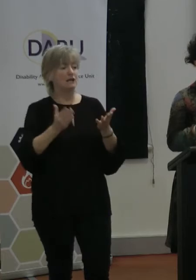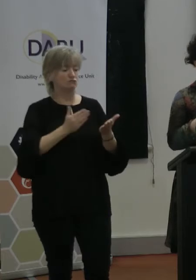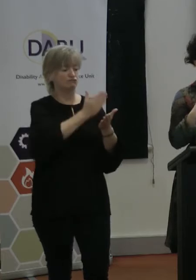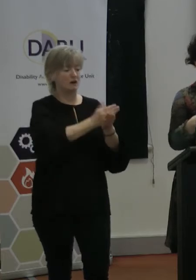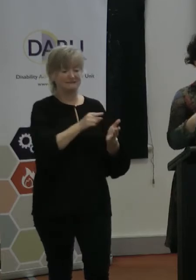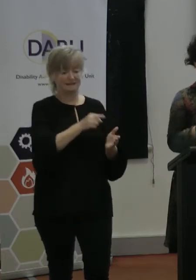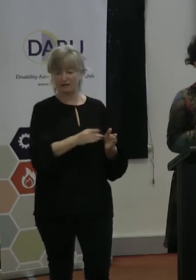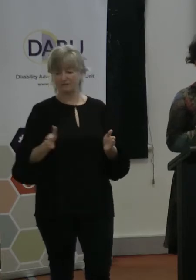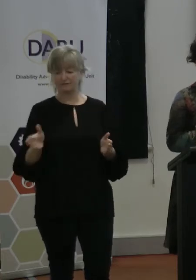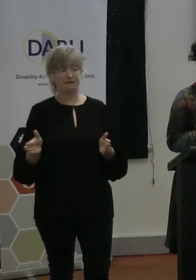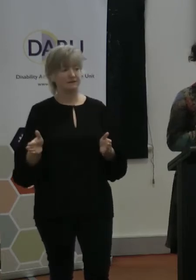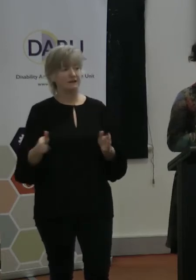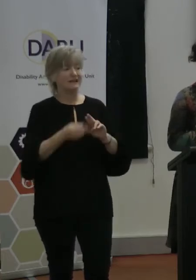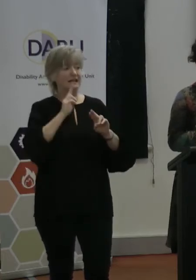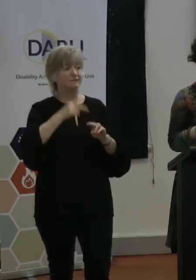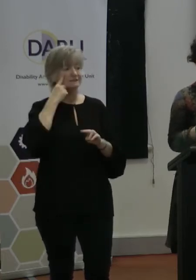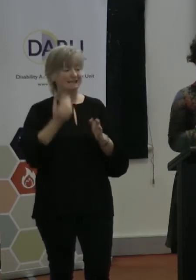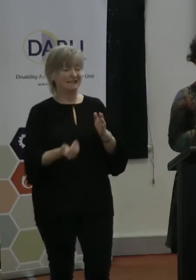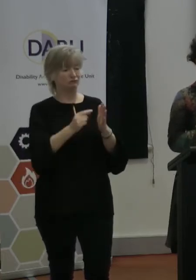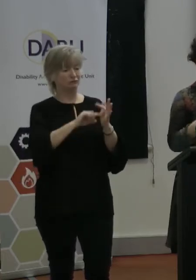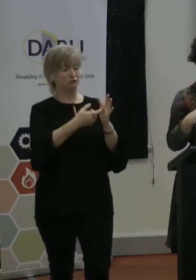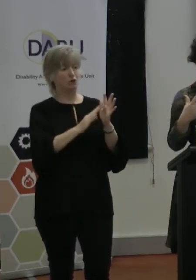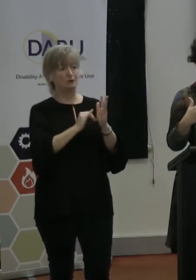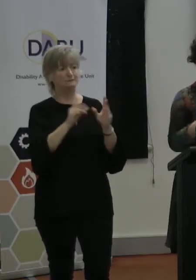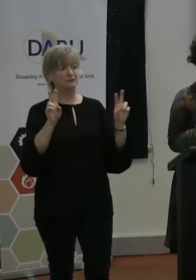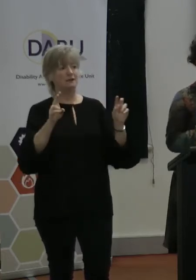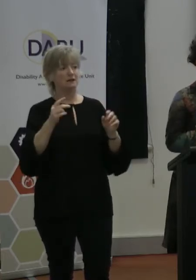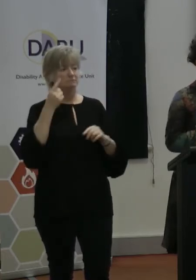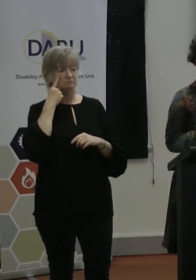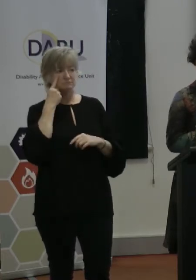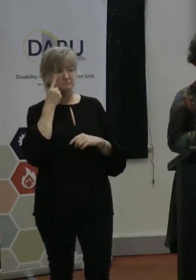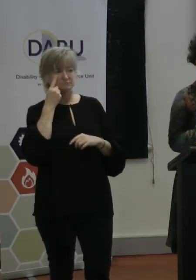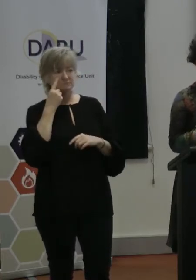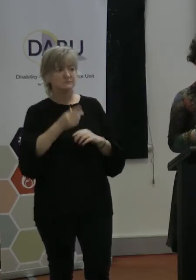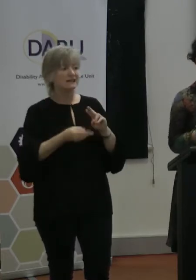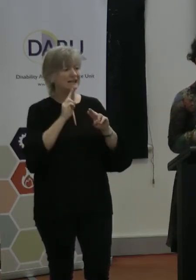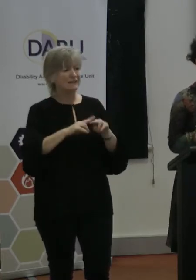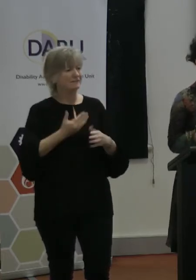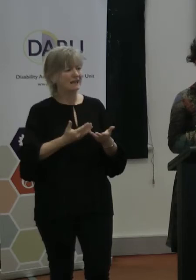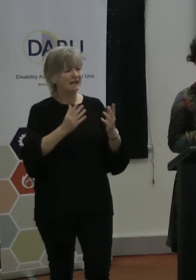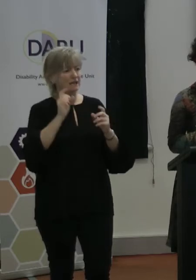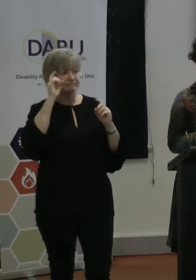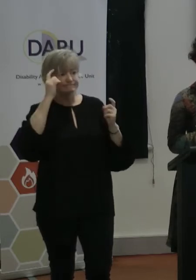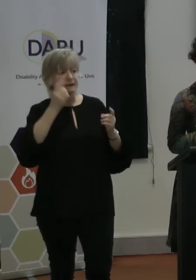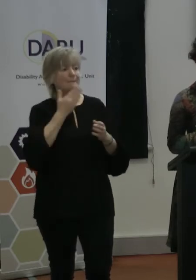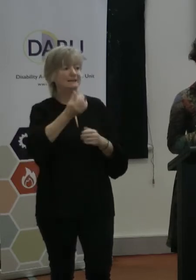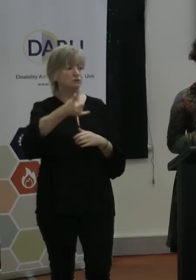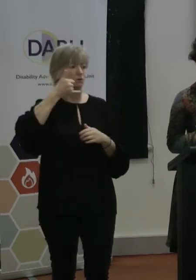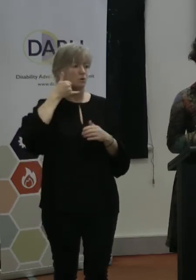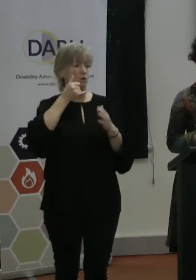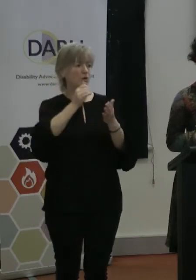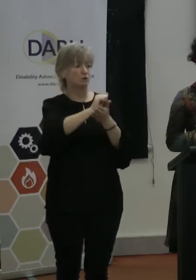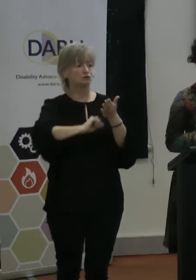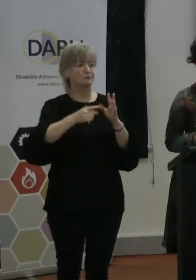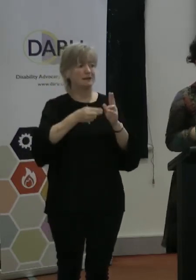So if you are seeing additional terms, I would recommend kind of keeping an eye out for them. And if you've got any concerns, please call us at Consumer